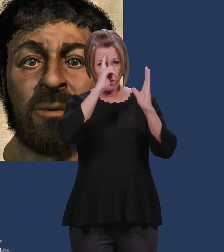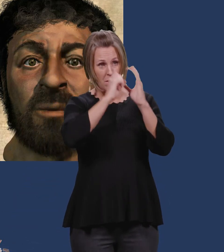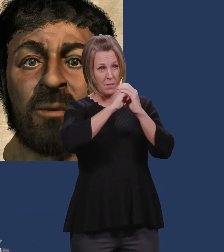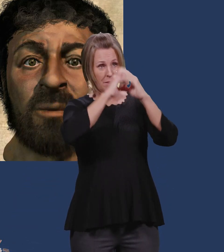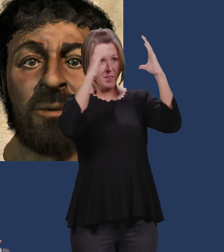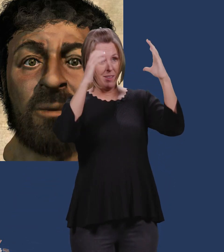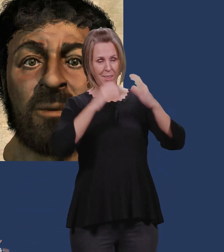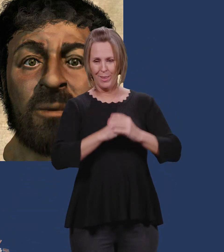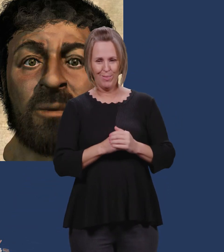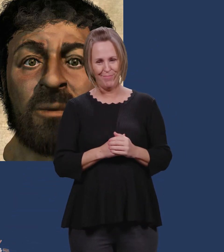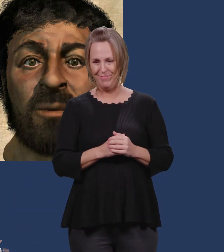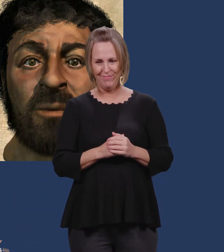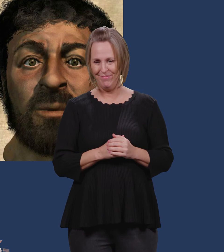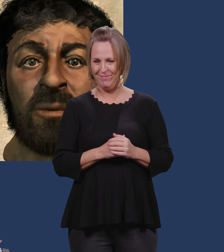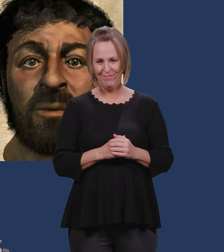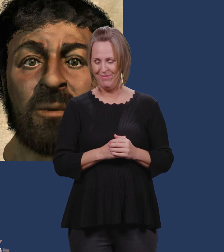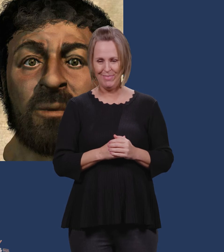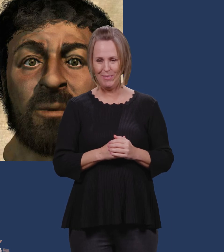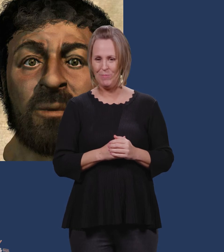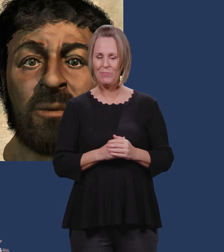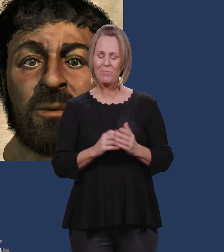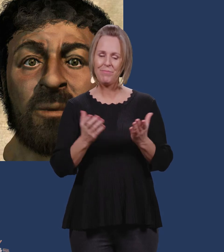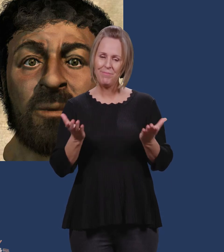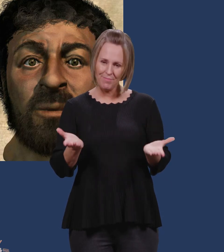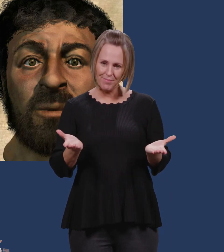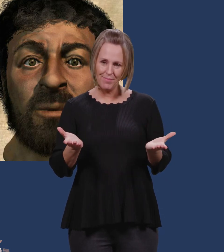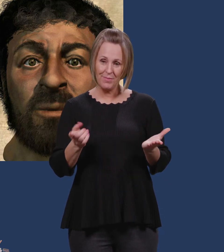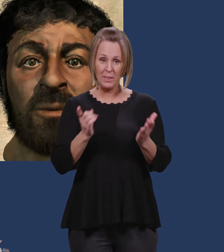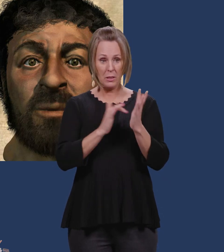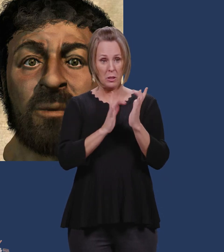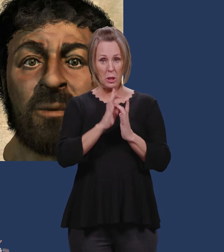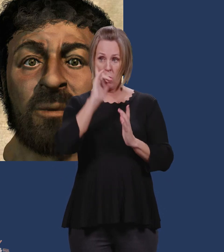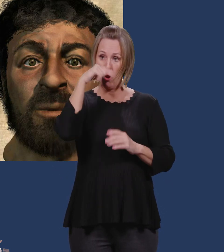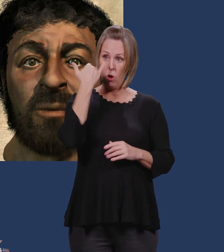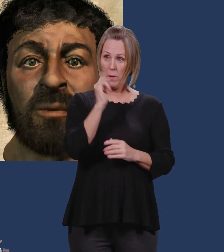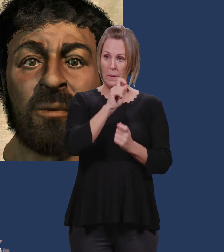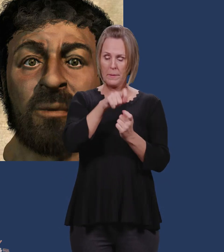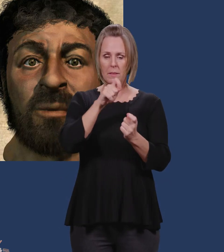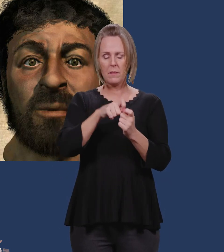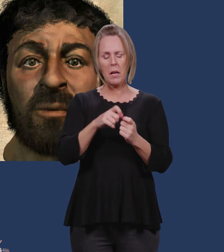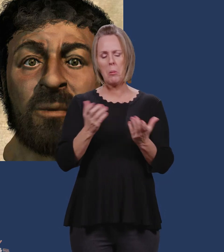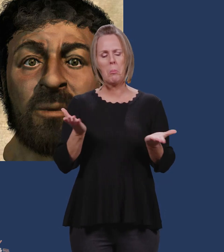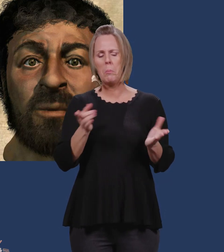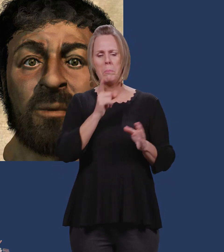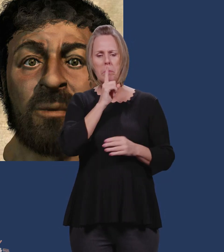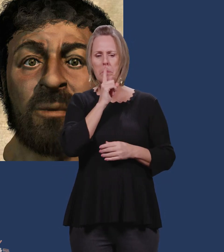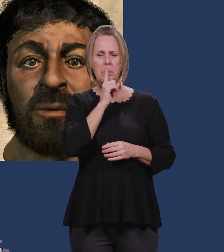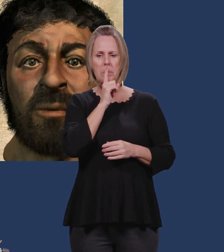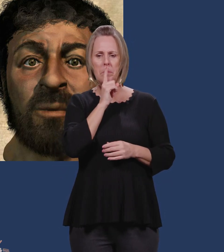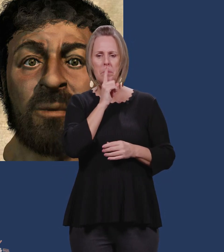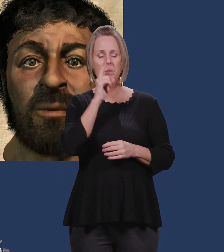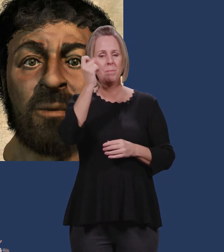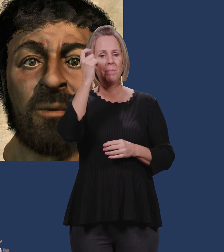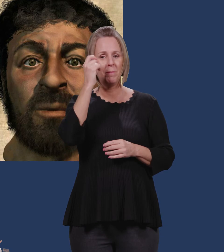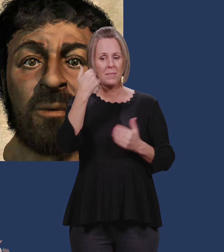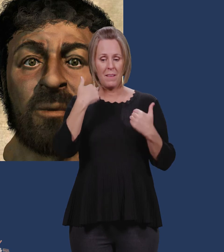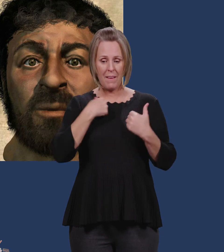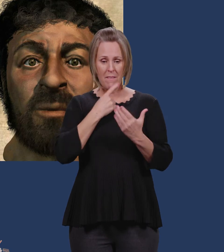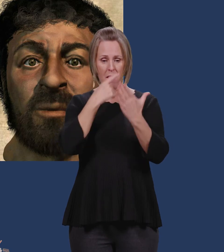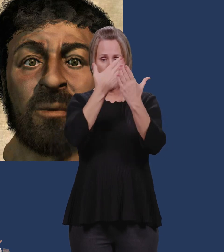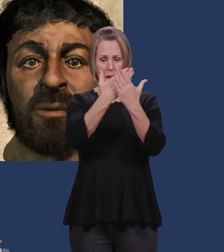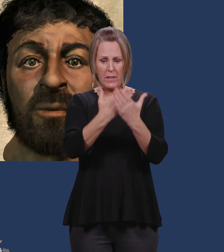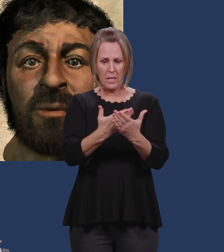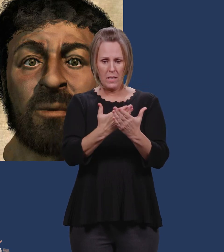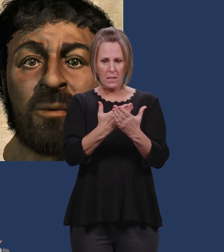no, and no. Now, no one's saying this is exactly what Jesus looked like. But we're saying that based on all the evidence that we